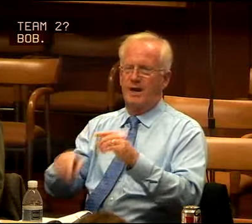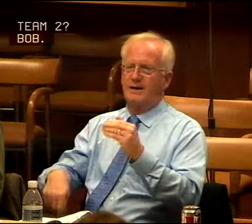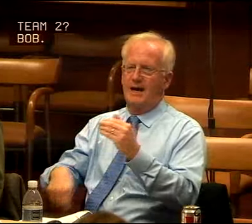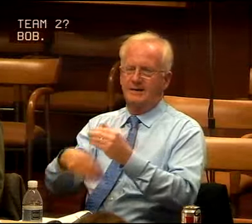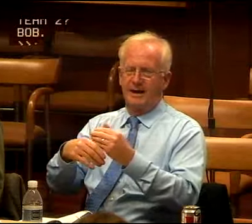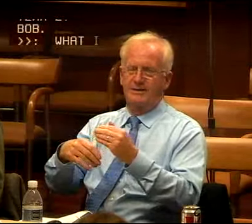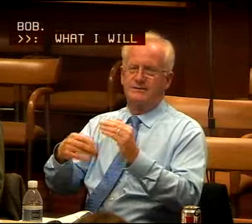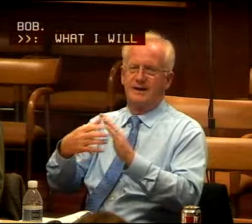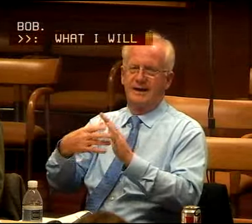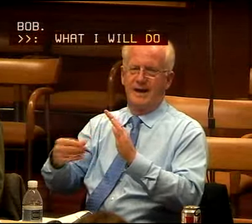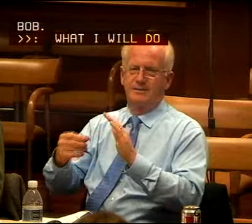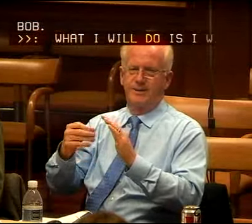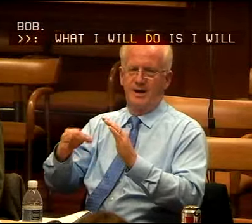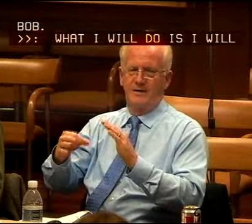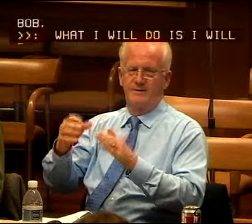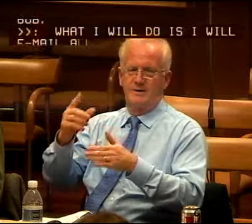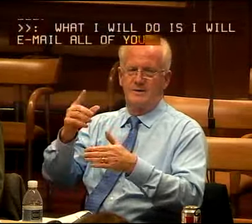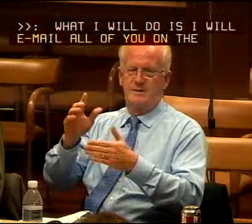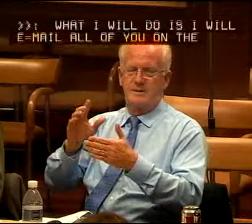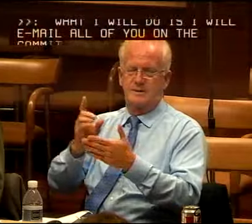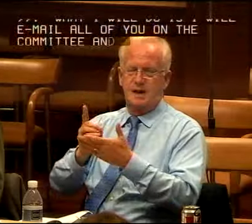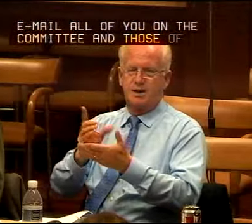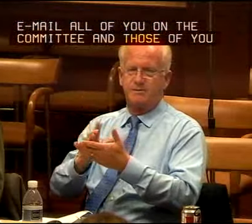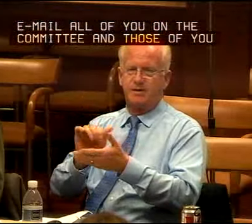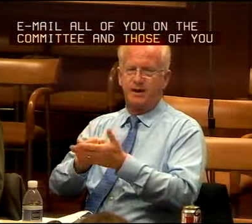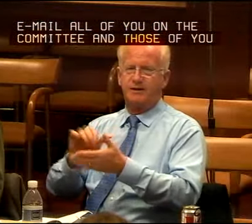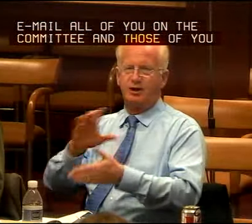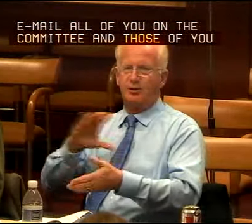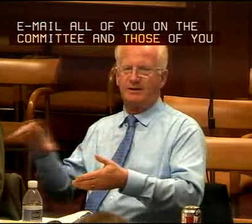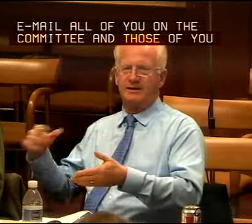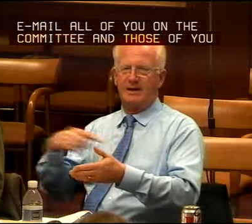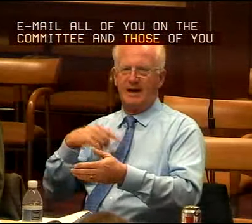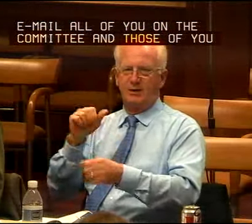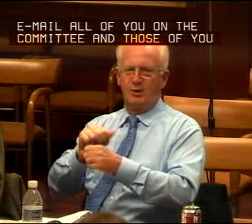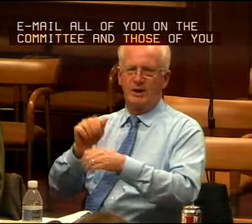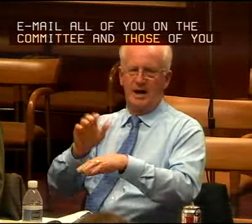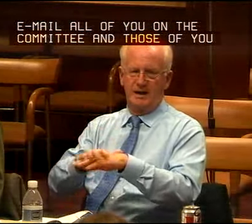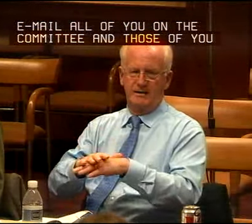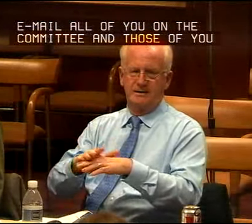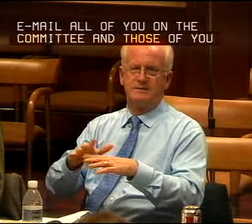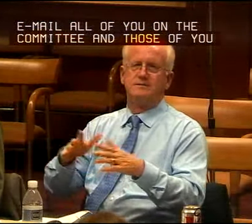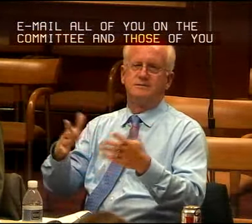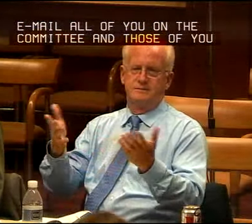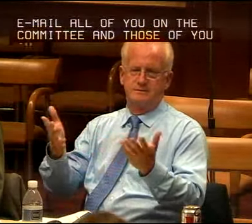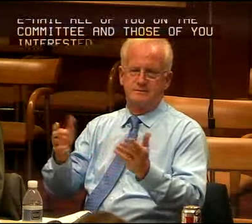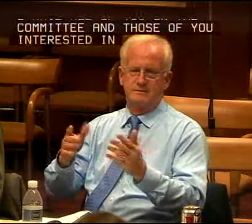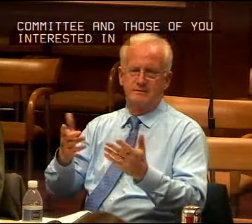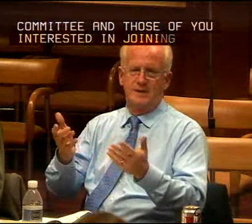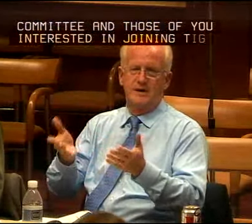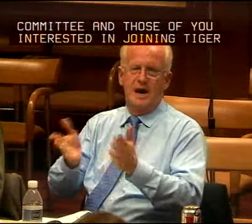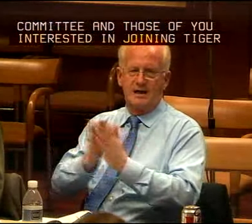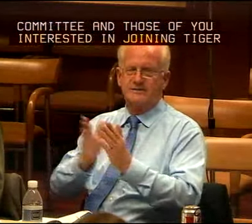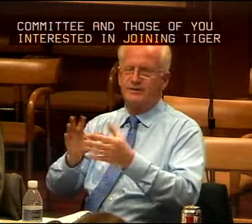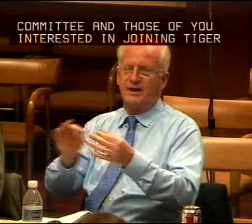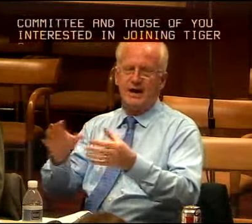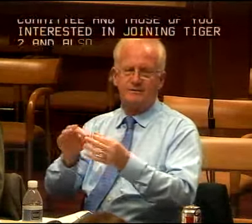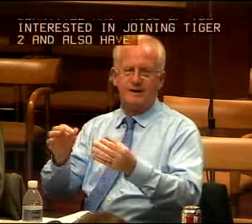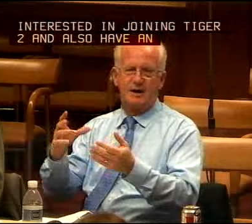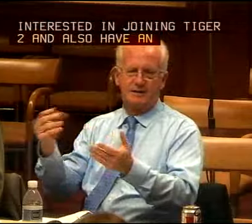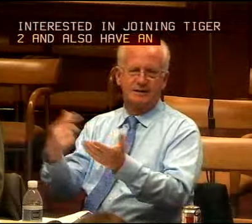comments, and also have an additional copy of the document that Christian and I worked on. And we'll